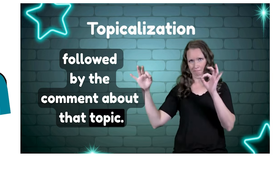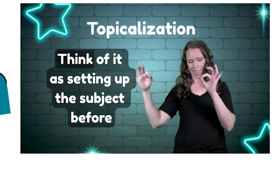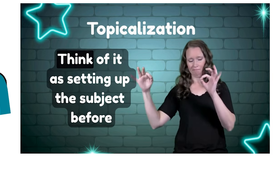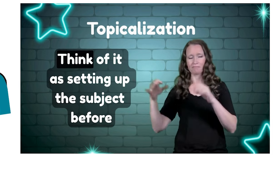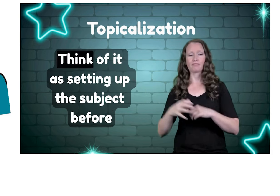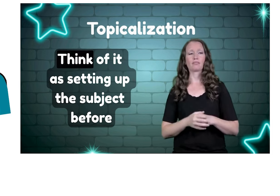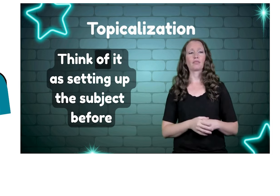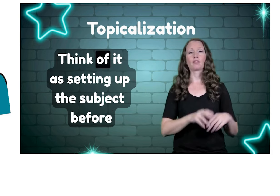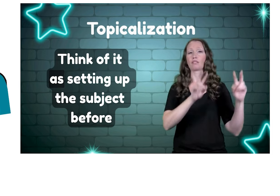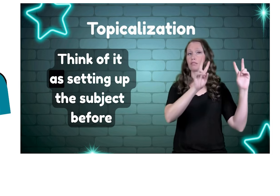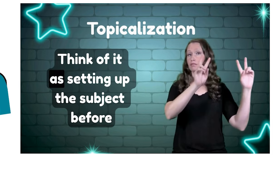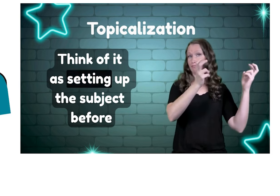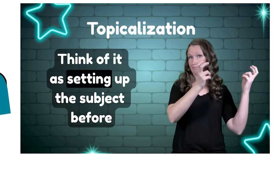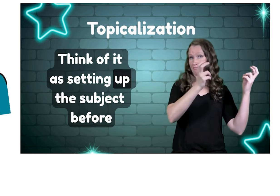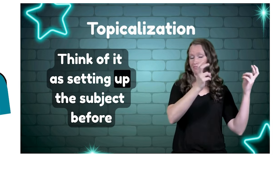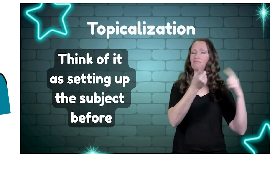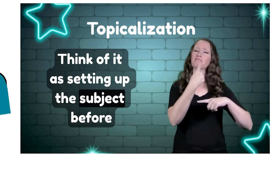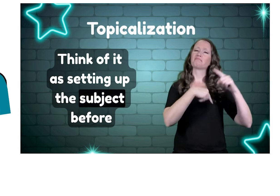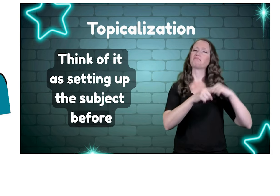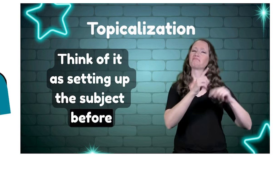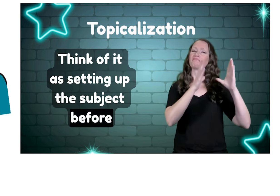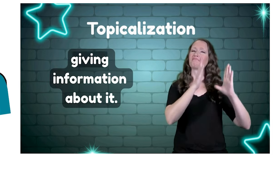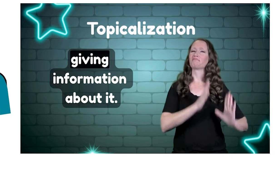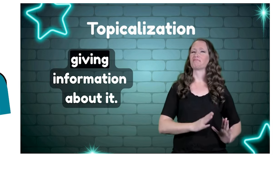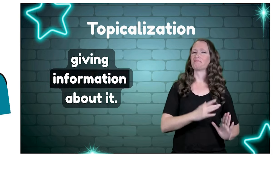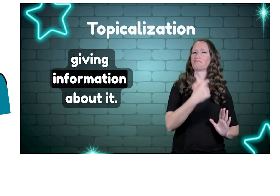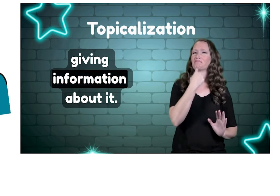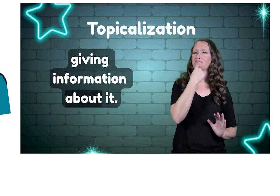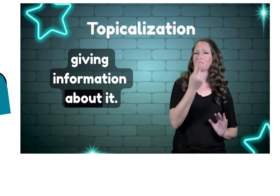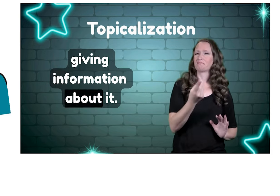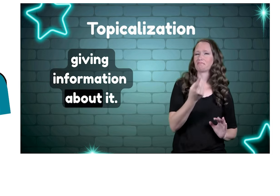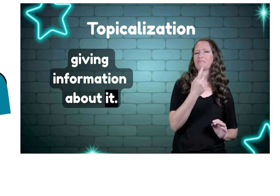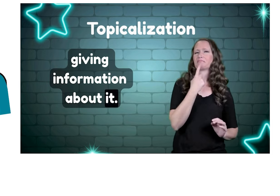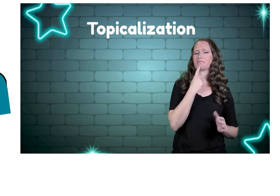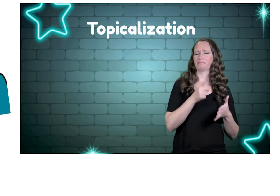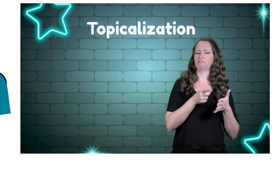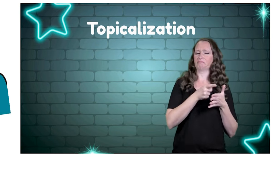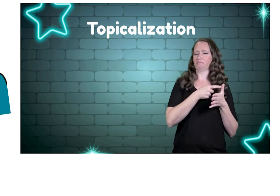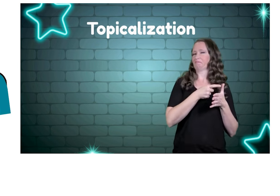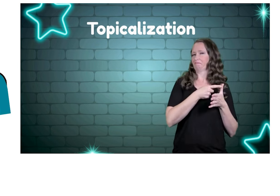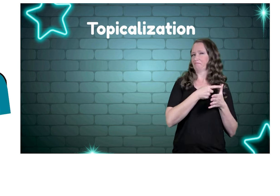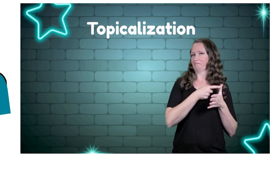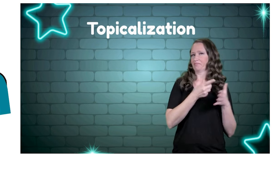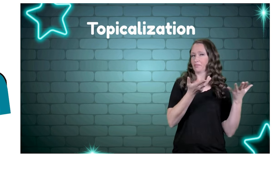topic. Think of it as setting up the subject before giving information about it.